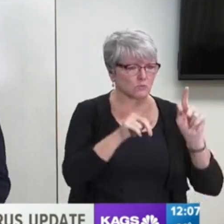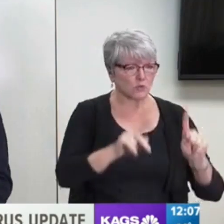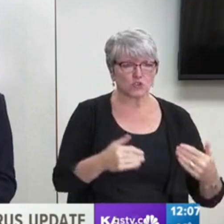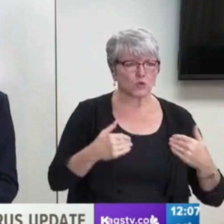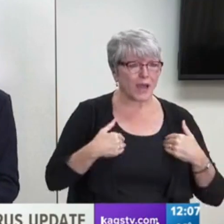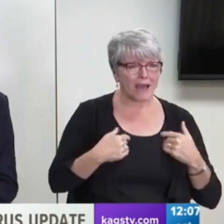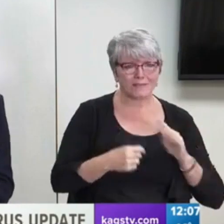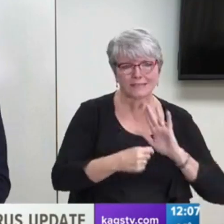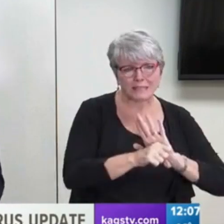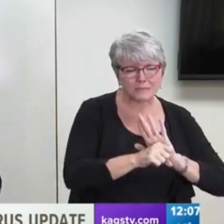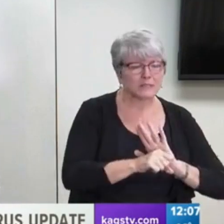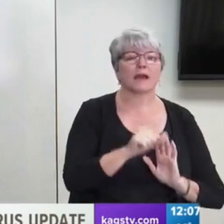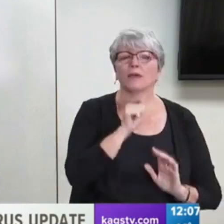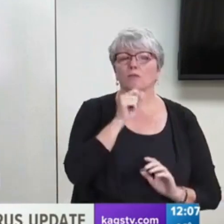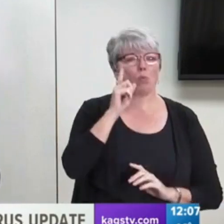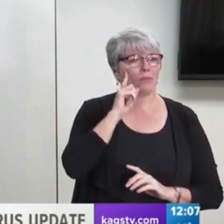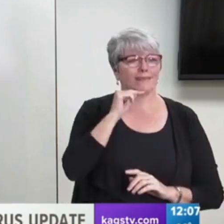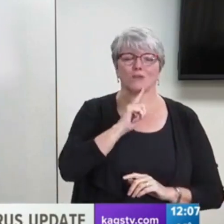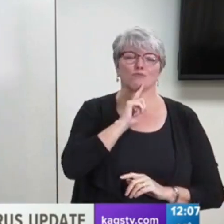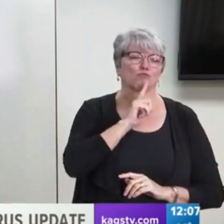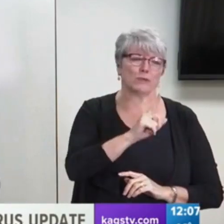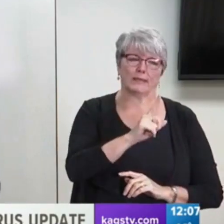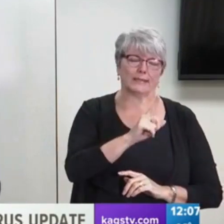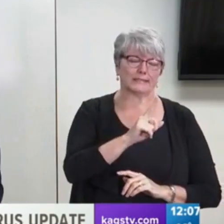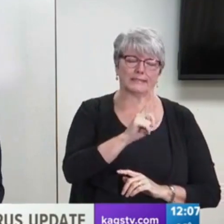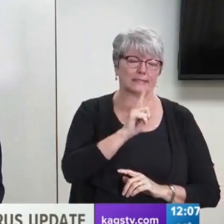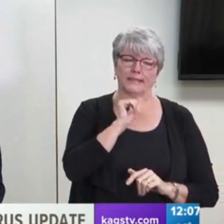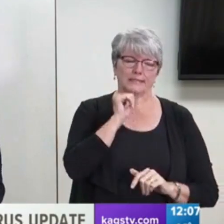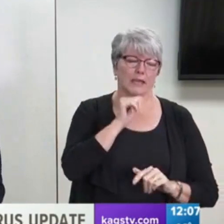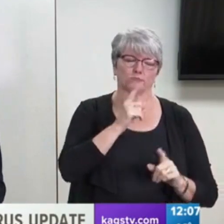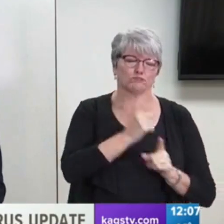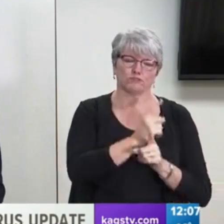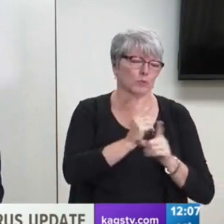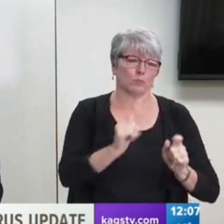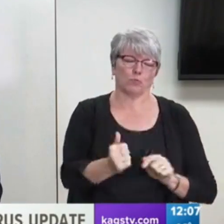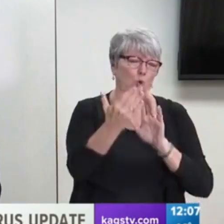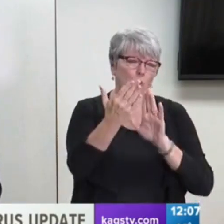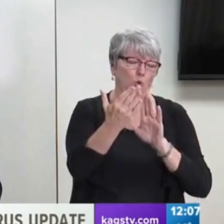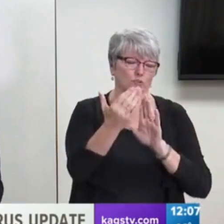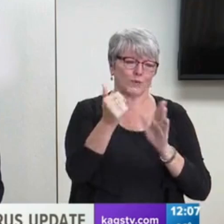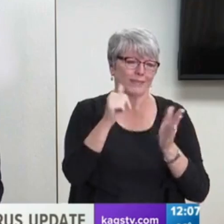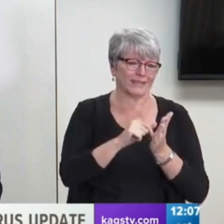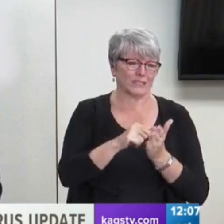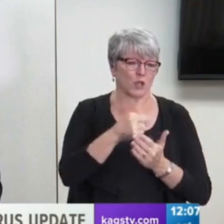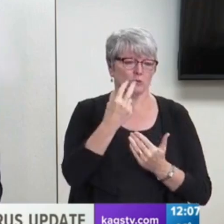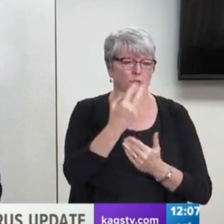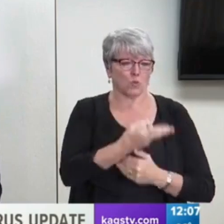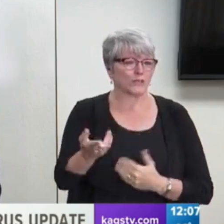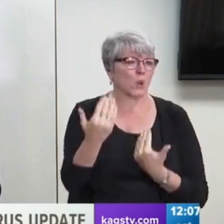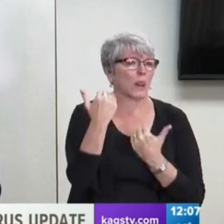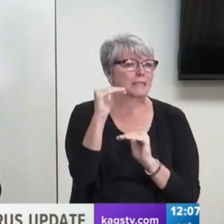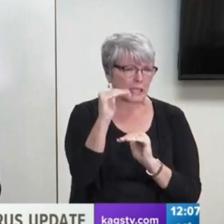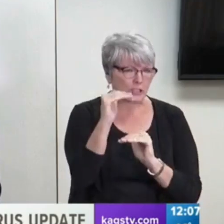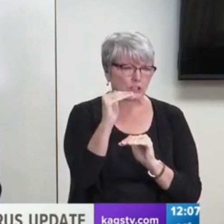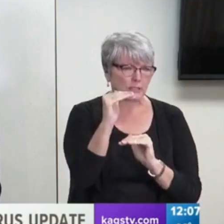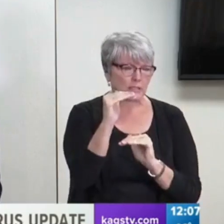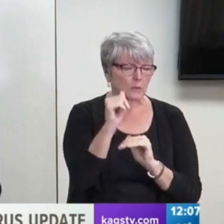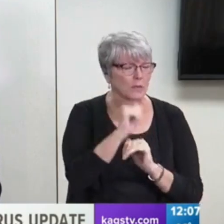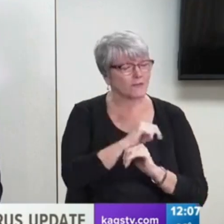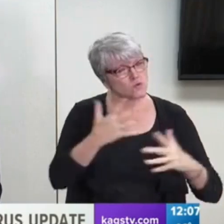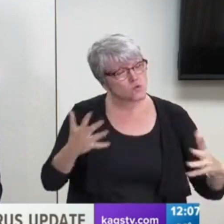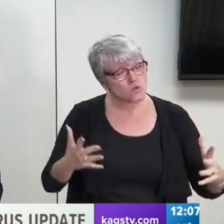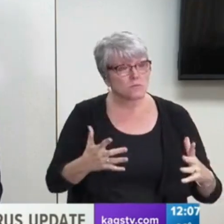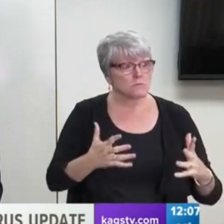who has symptoms. I don't think that that's a realistic strategy under these resource limitations and under the